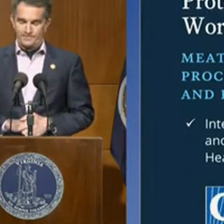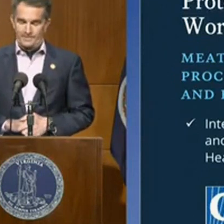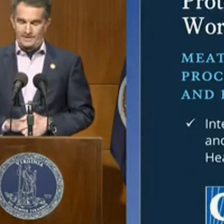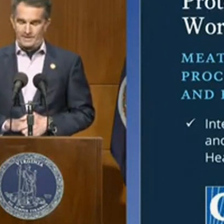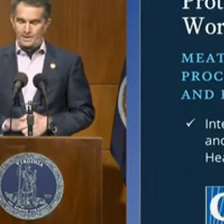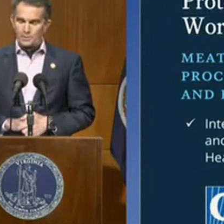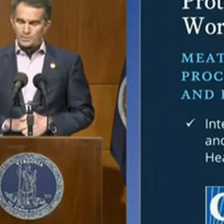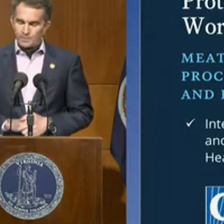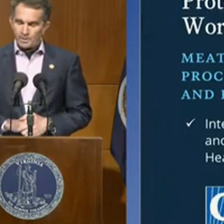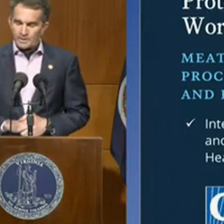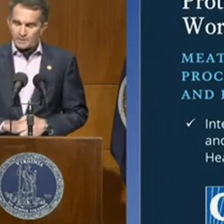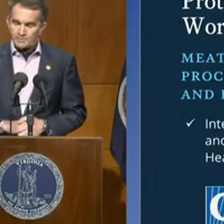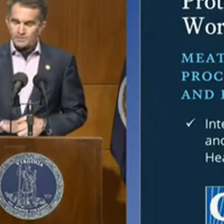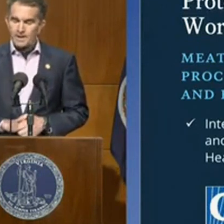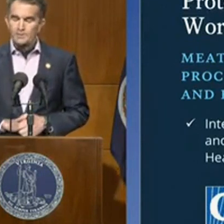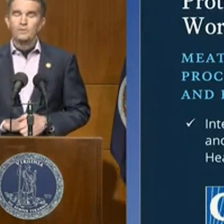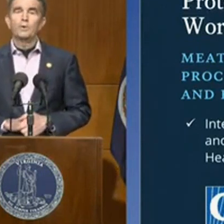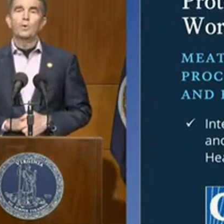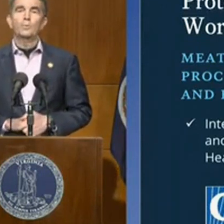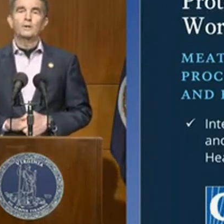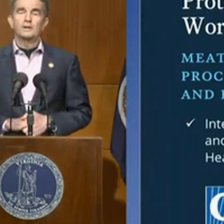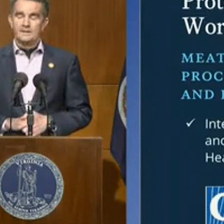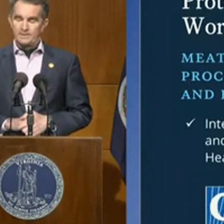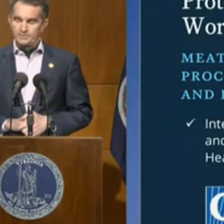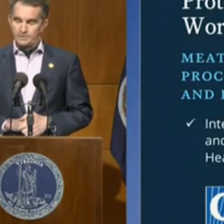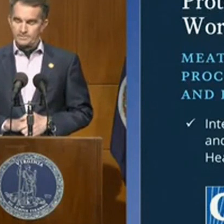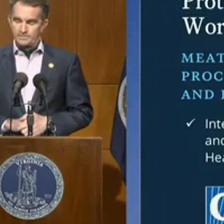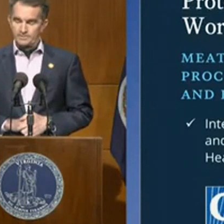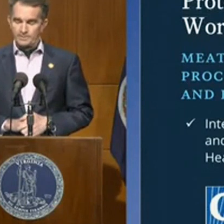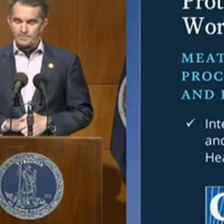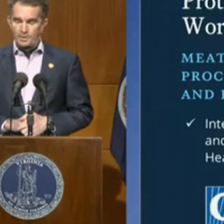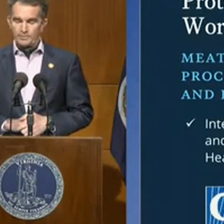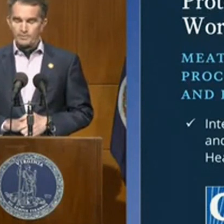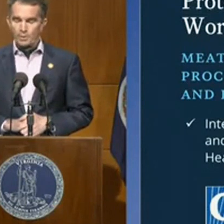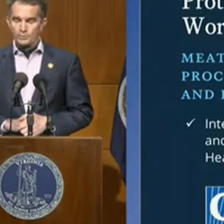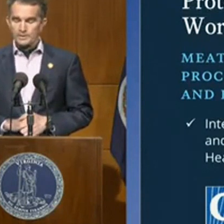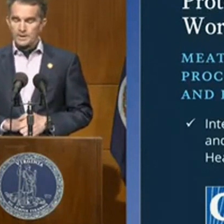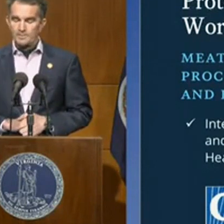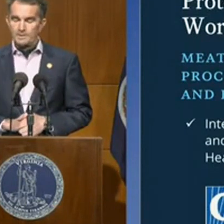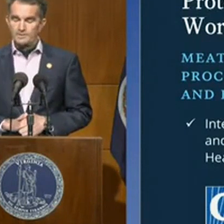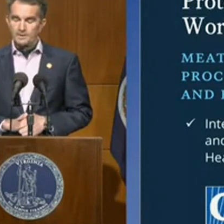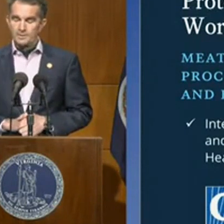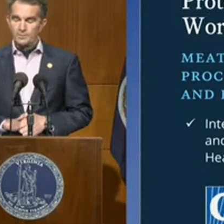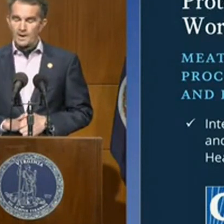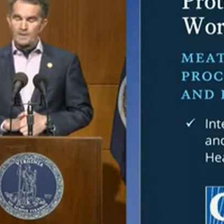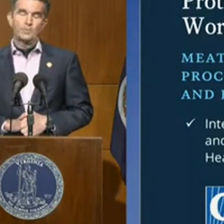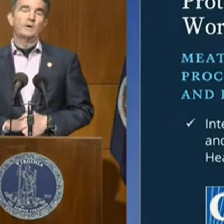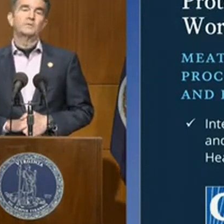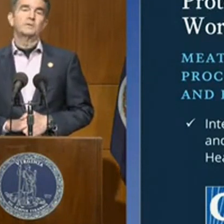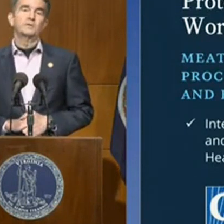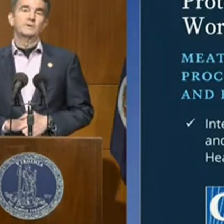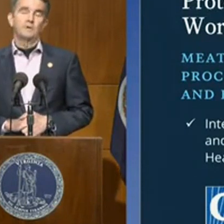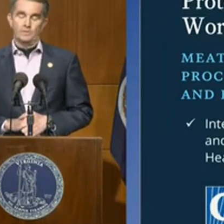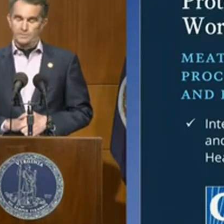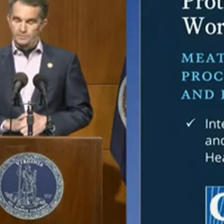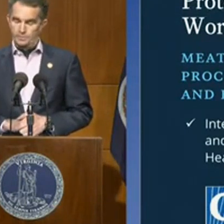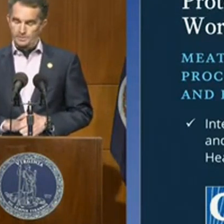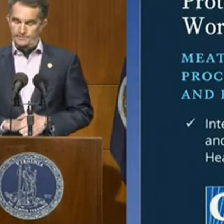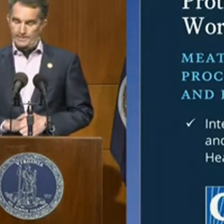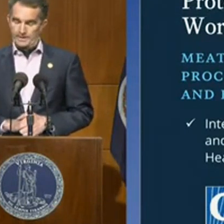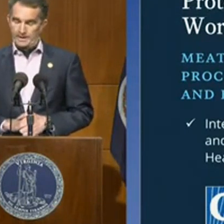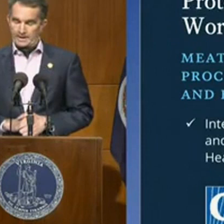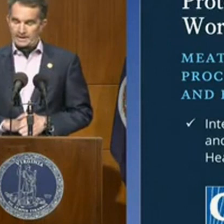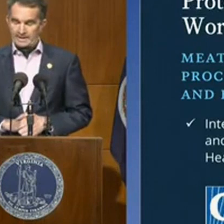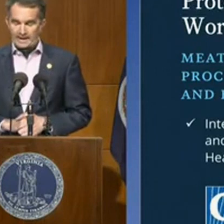efforts. We spoke yesterday with corporate leadership from both poultry companies with operations on the